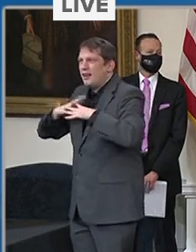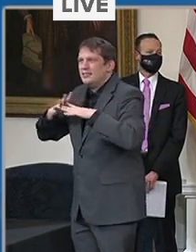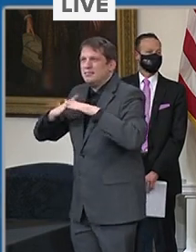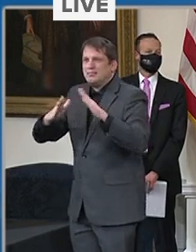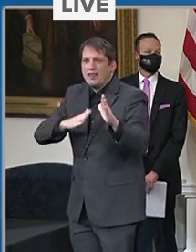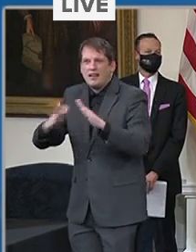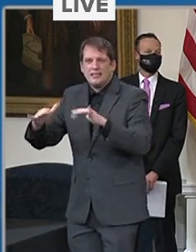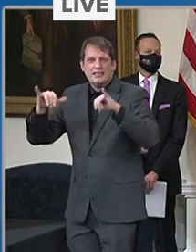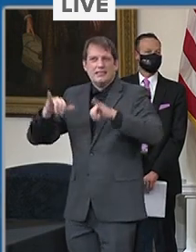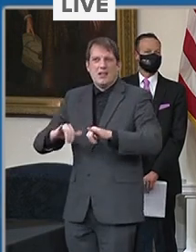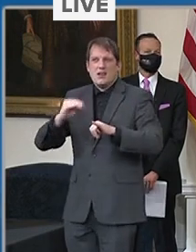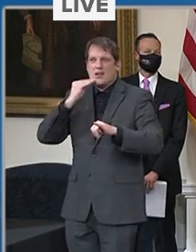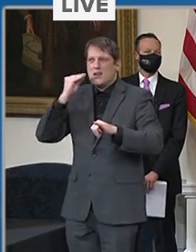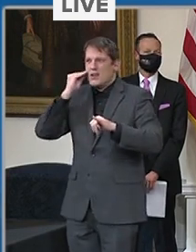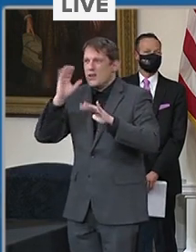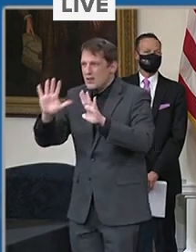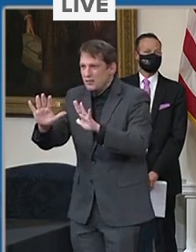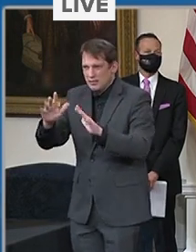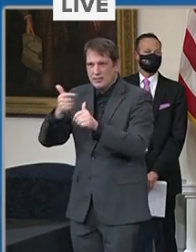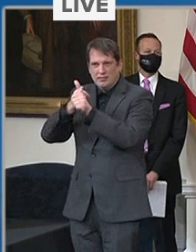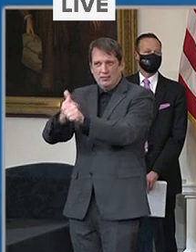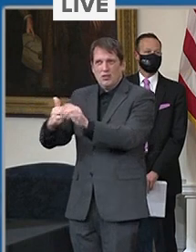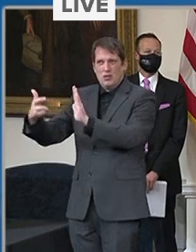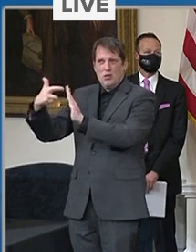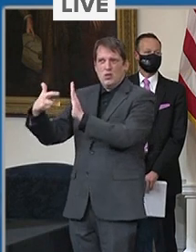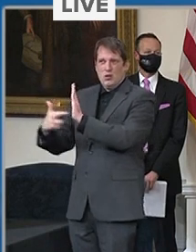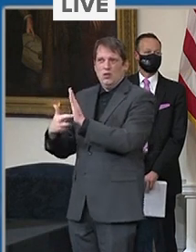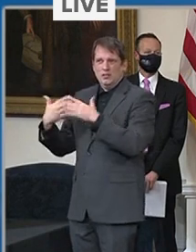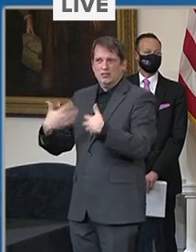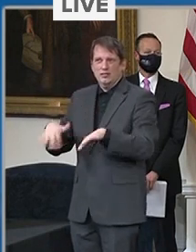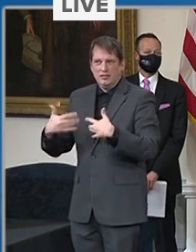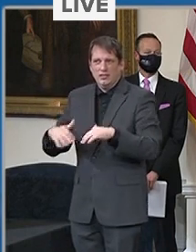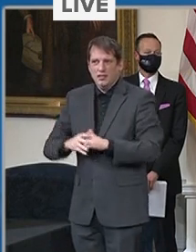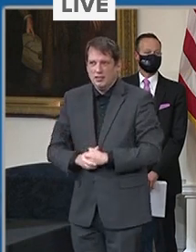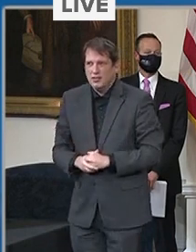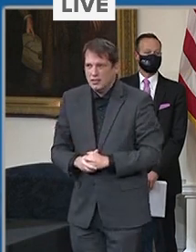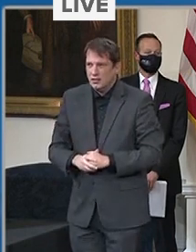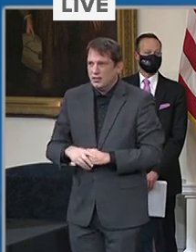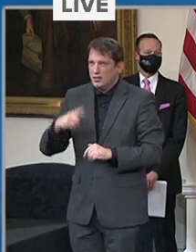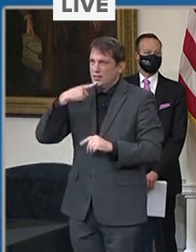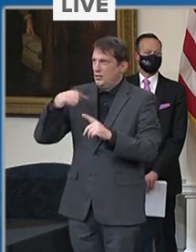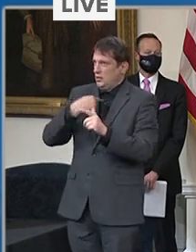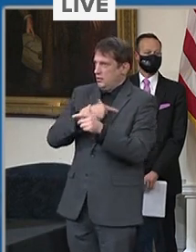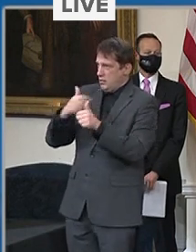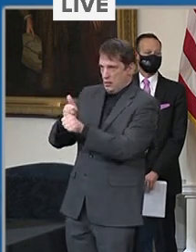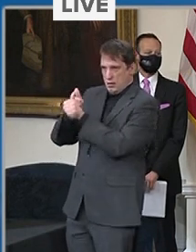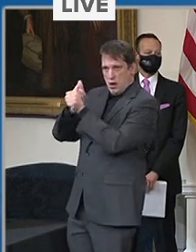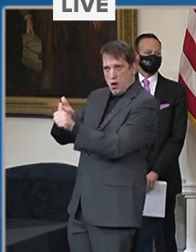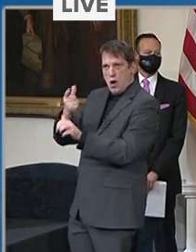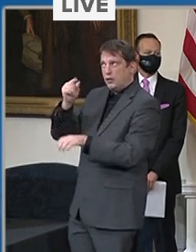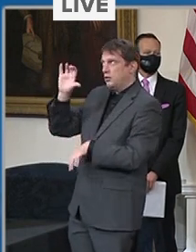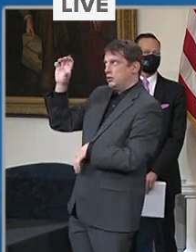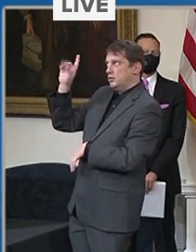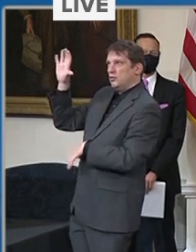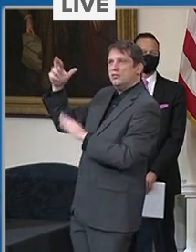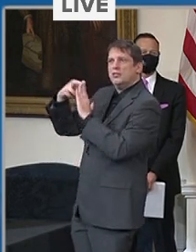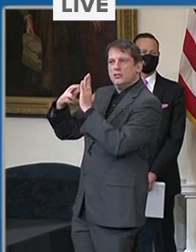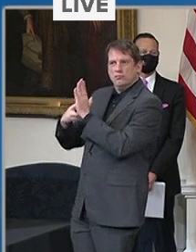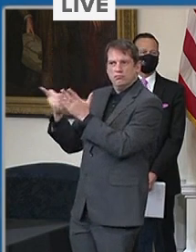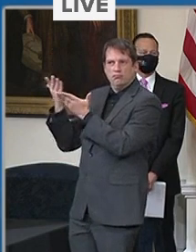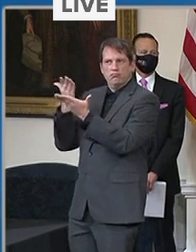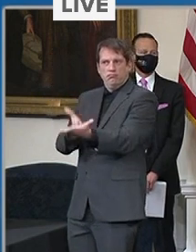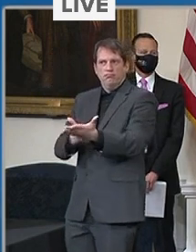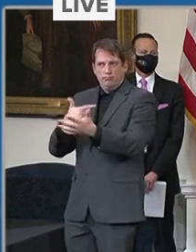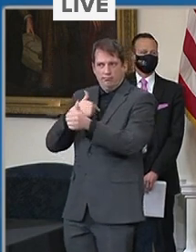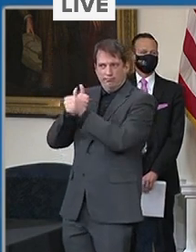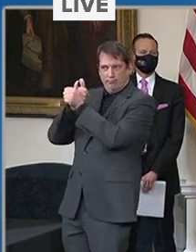of the existing orders and public health guidance. As a result, the post-Thanksgiving surge has